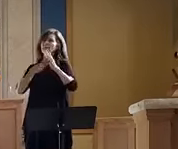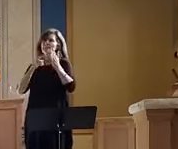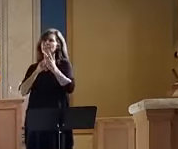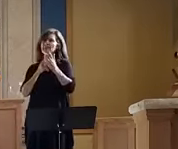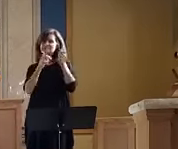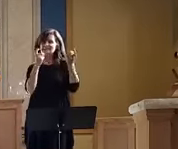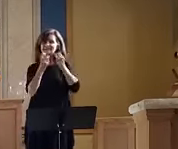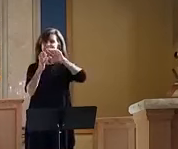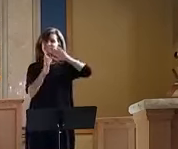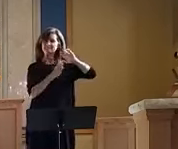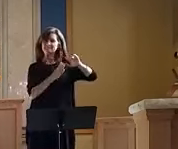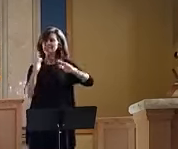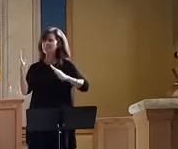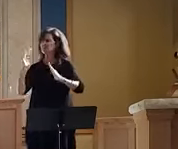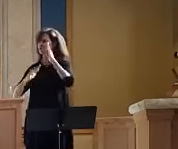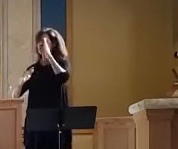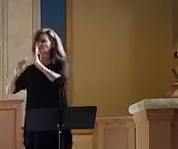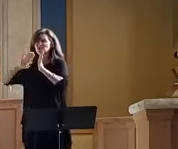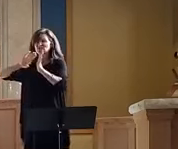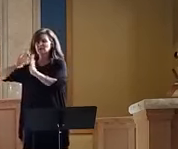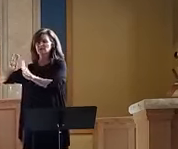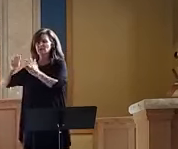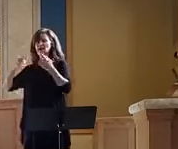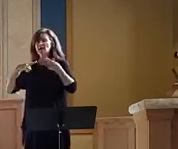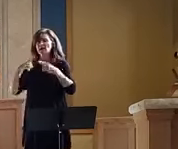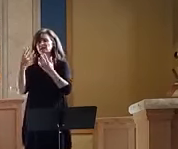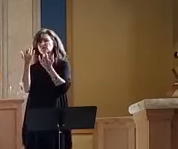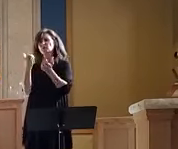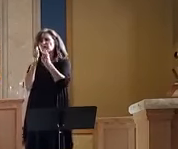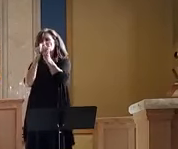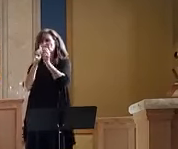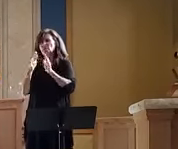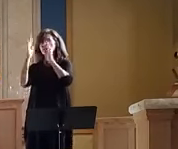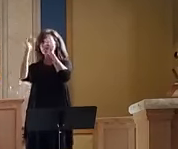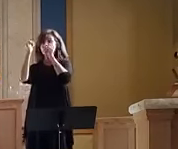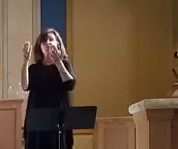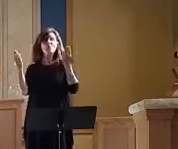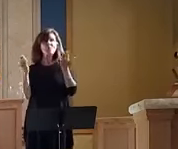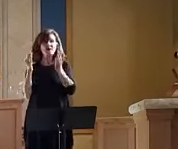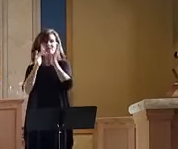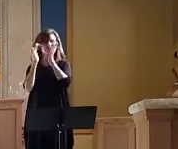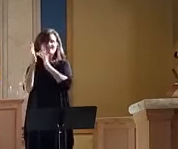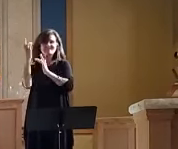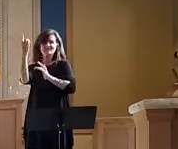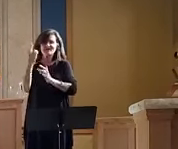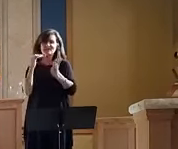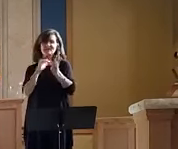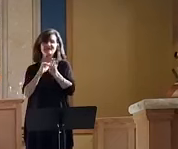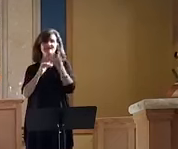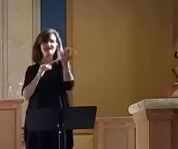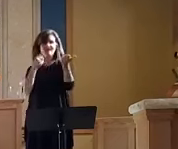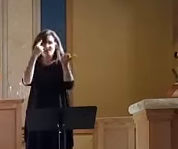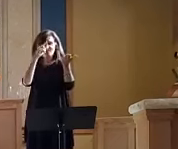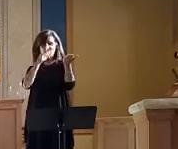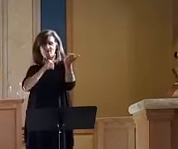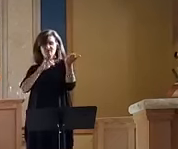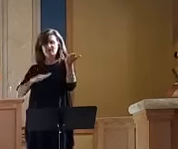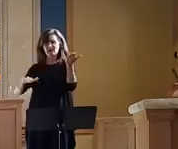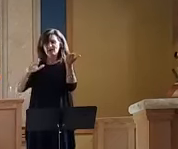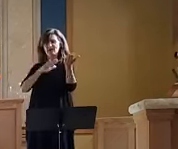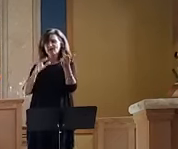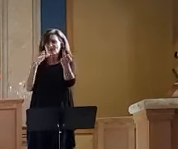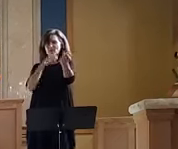and safe from all distress, as we await the blessed hope and the coming of our Savior, Jesus Christ. For the kingdom,